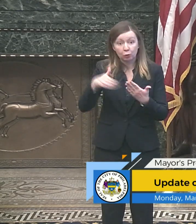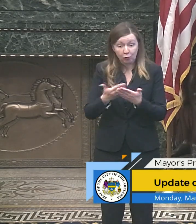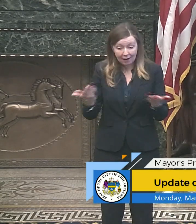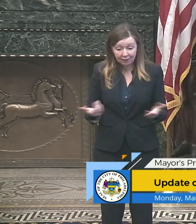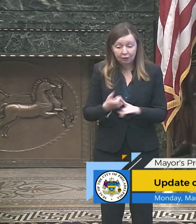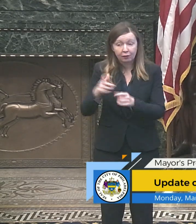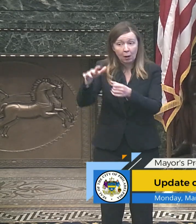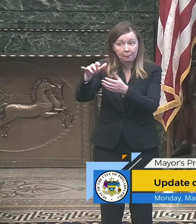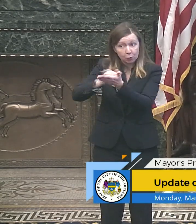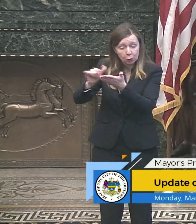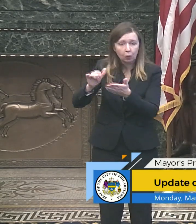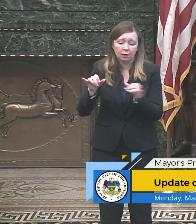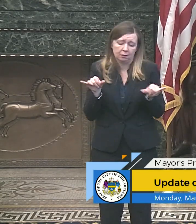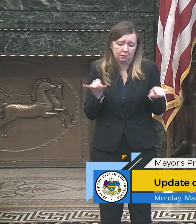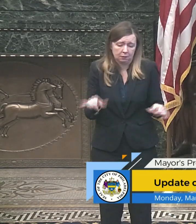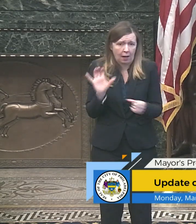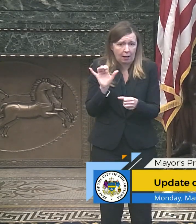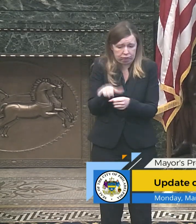for cooperation on that.